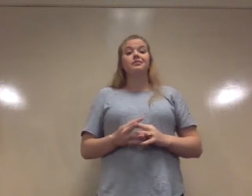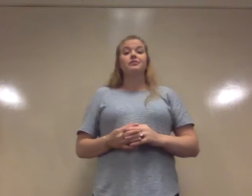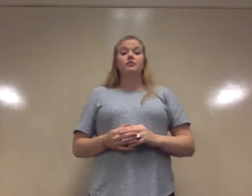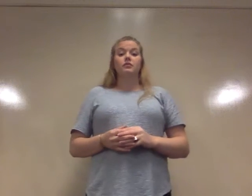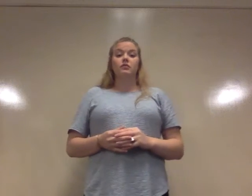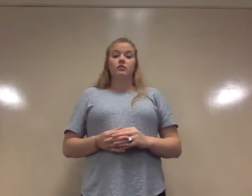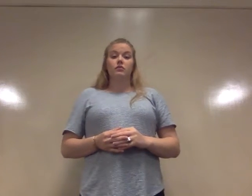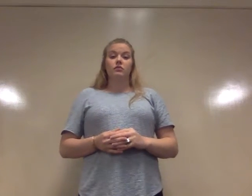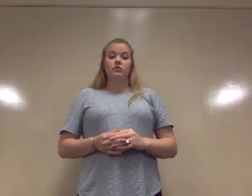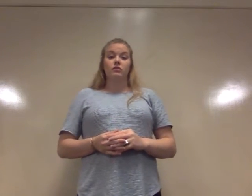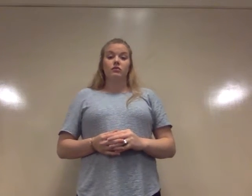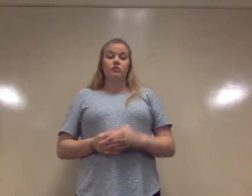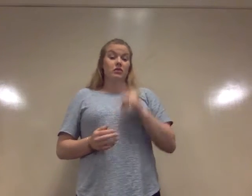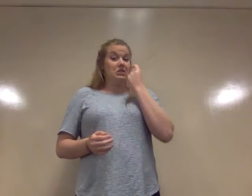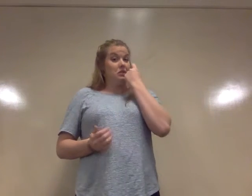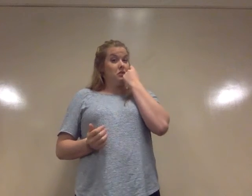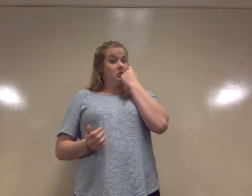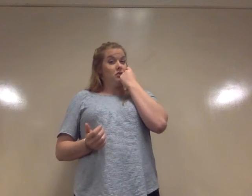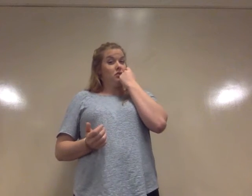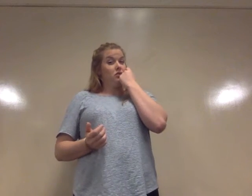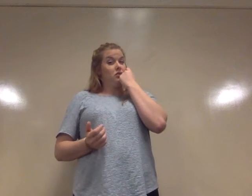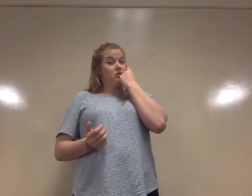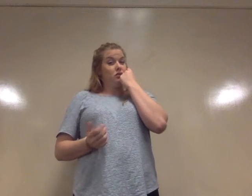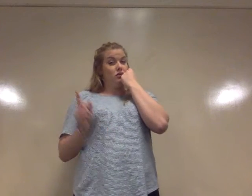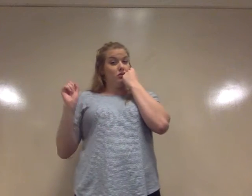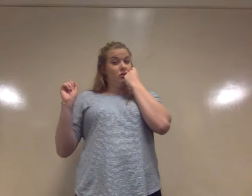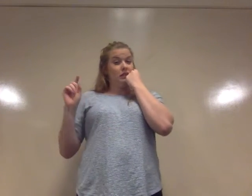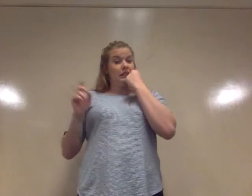science behind this observation was systematically probed and applied.